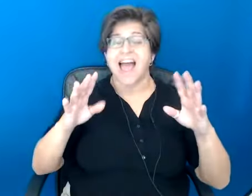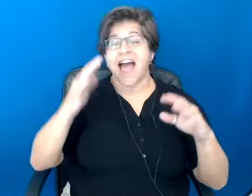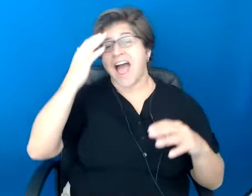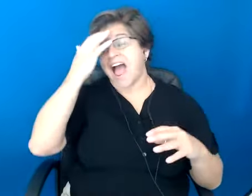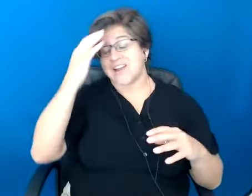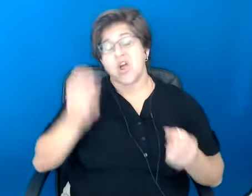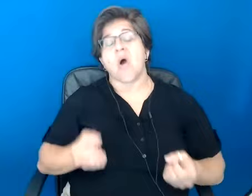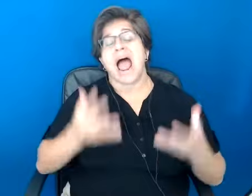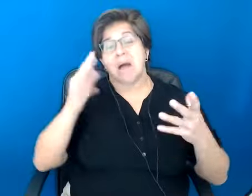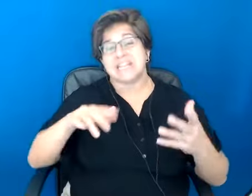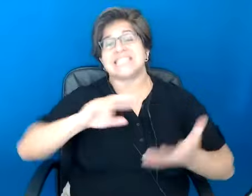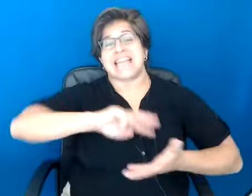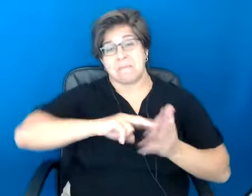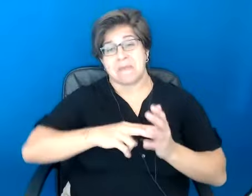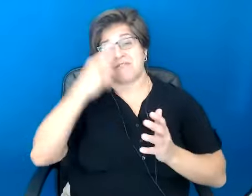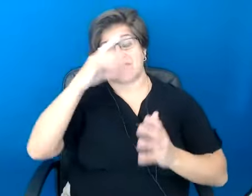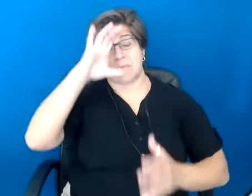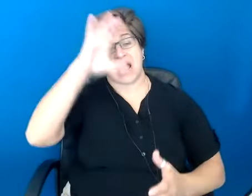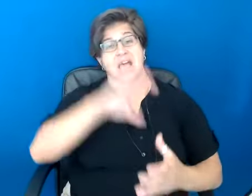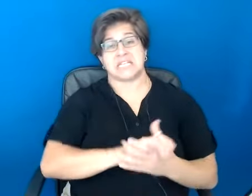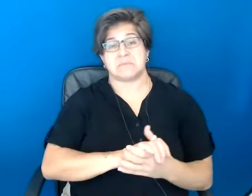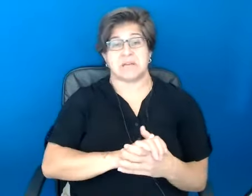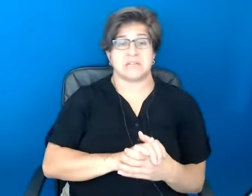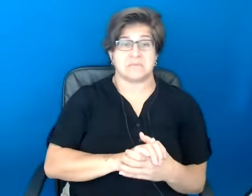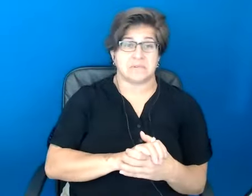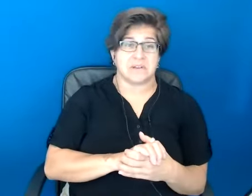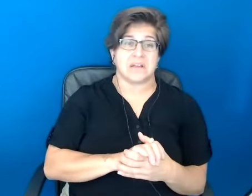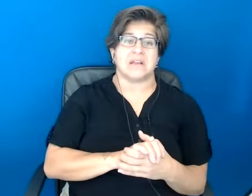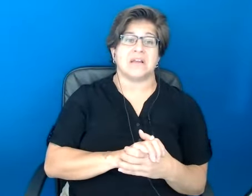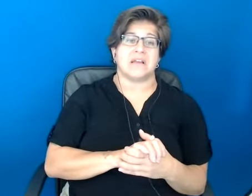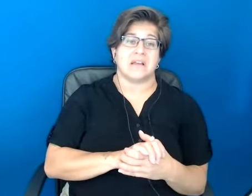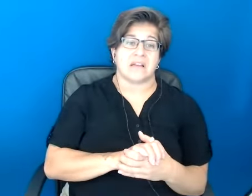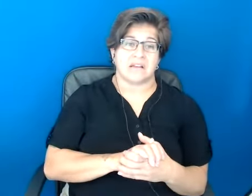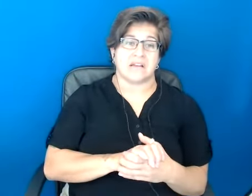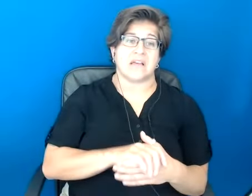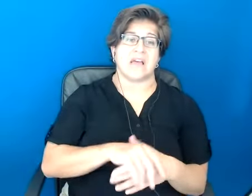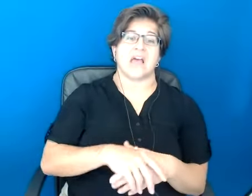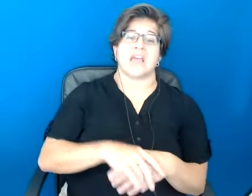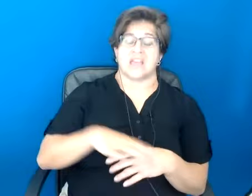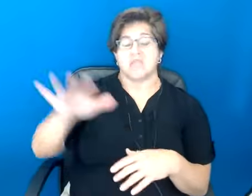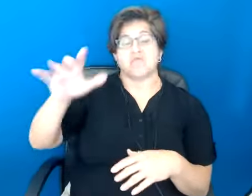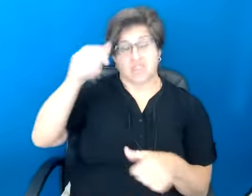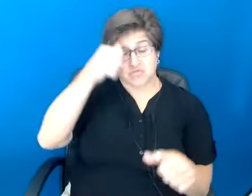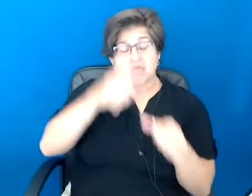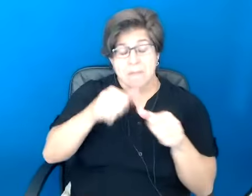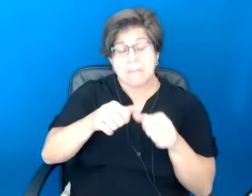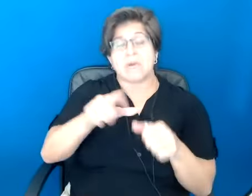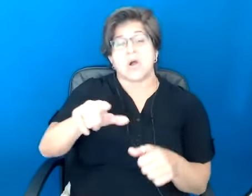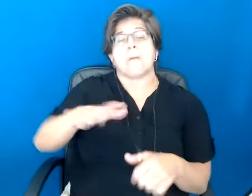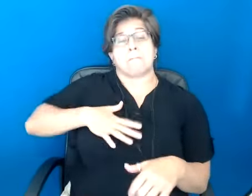I want to tell you that I love you. Well, talk about crying. That, I know how much that meant to my husband, because he'd lived his